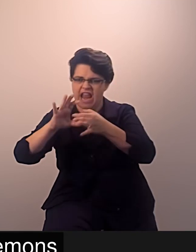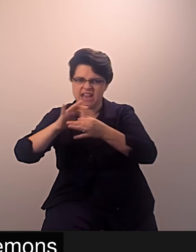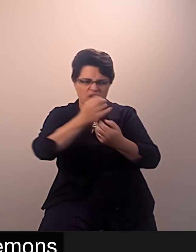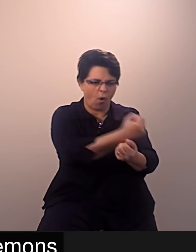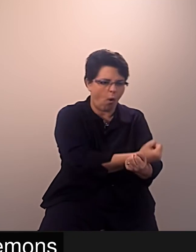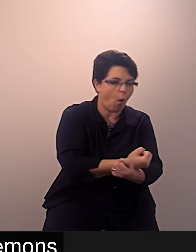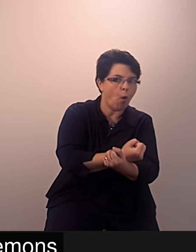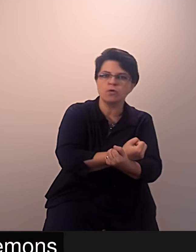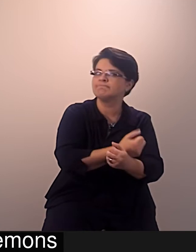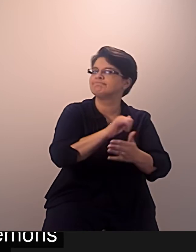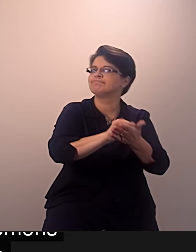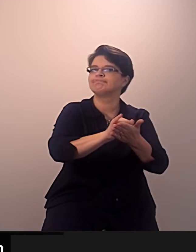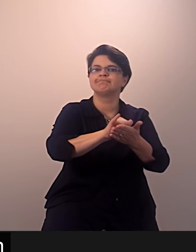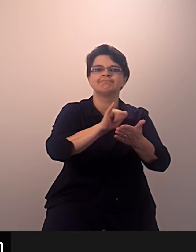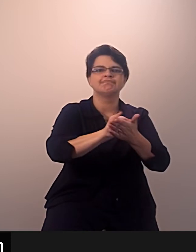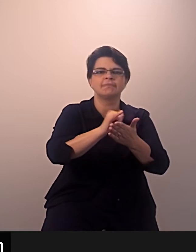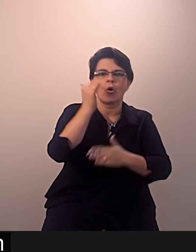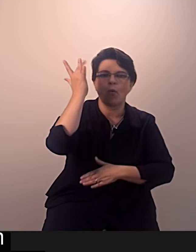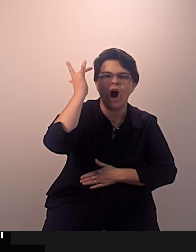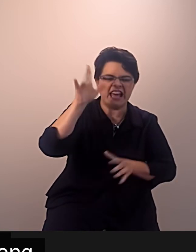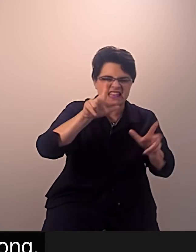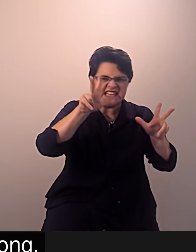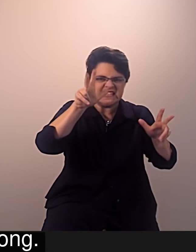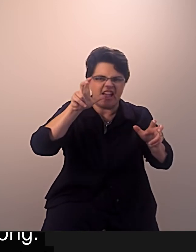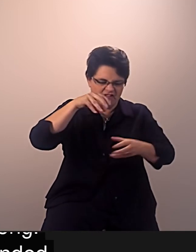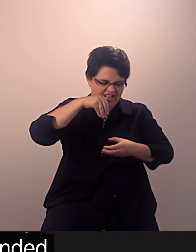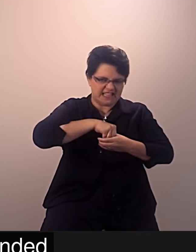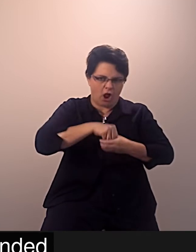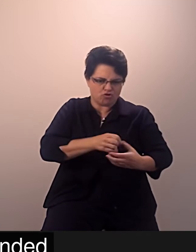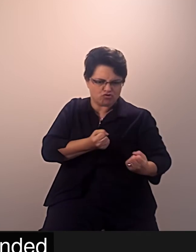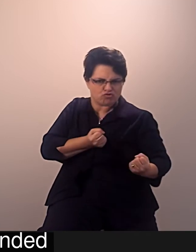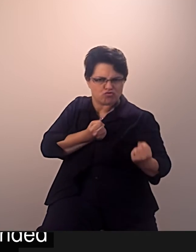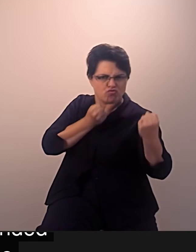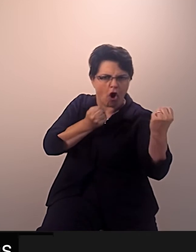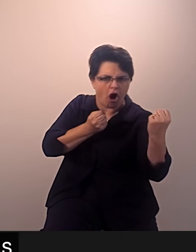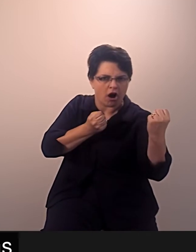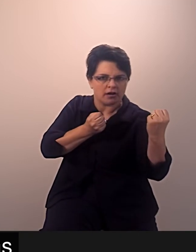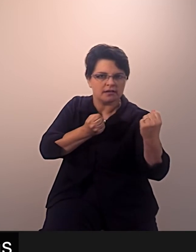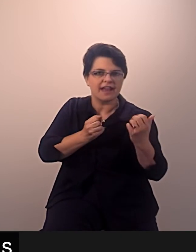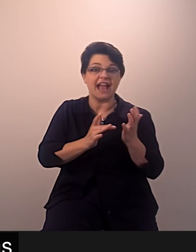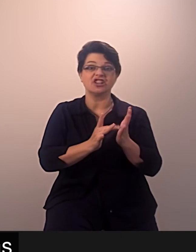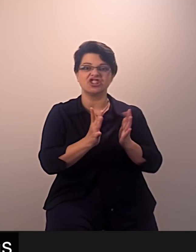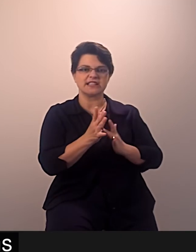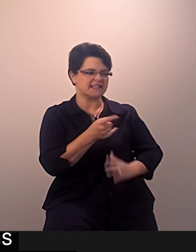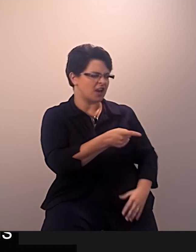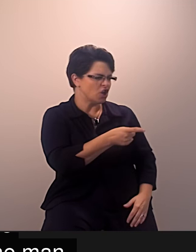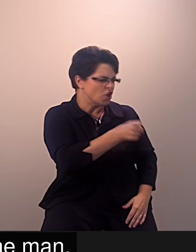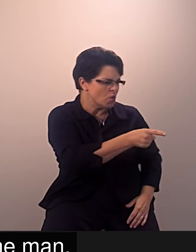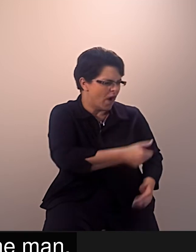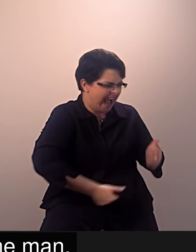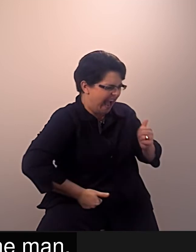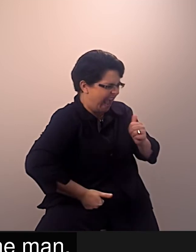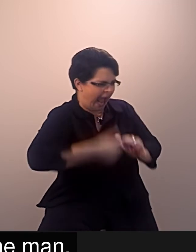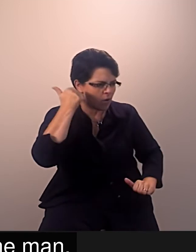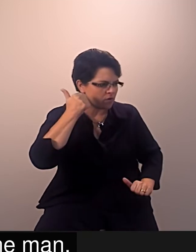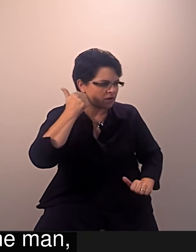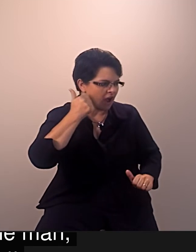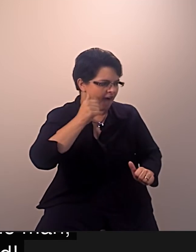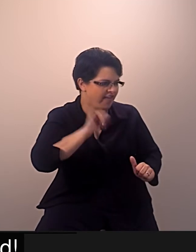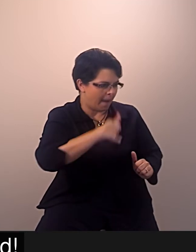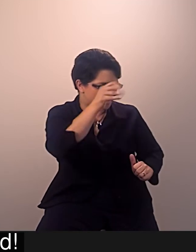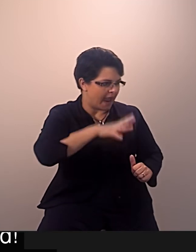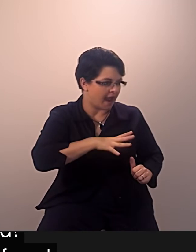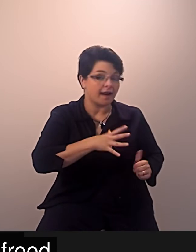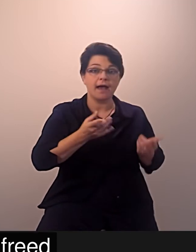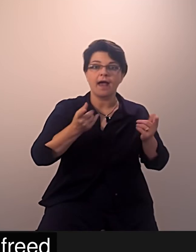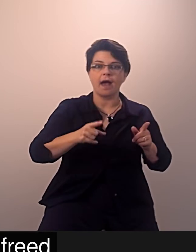very strong. Jesus commanded the demons to come out of the man, and they did. This man was